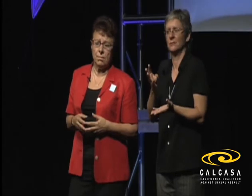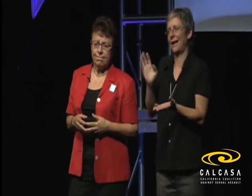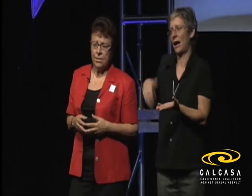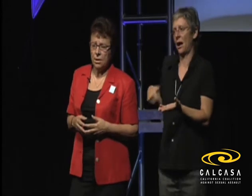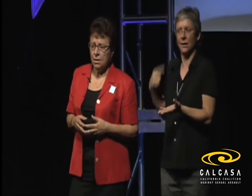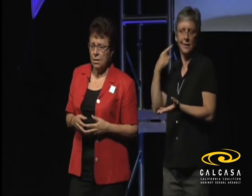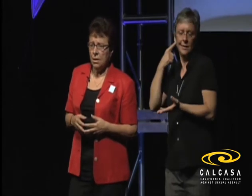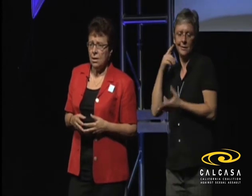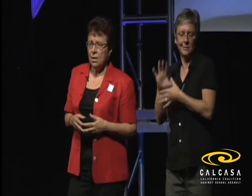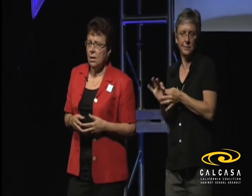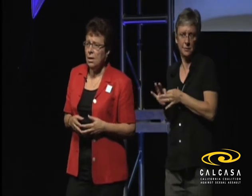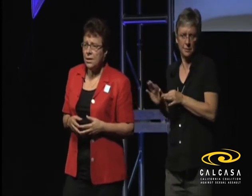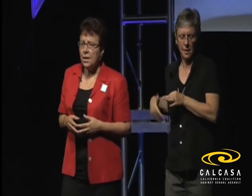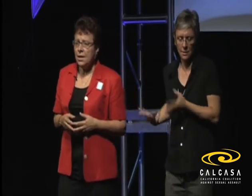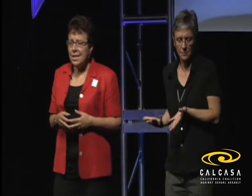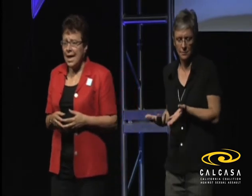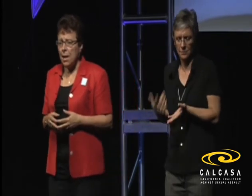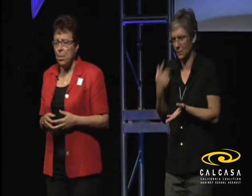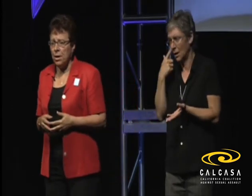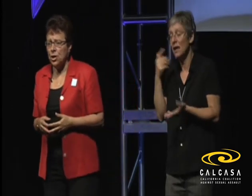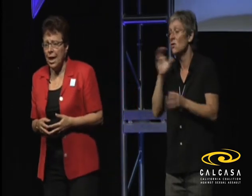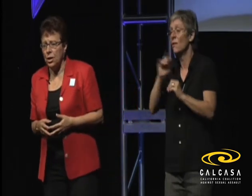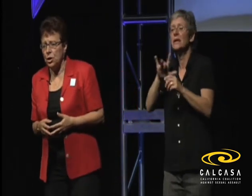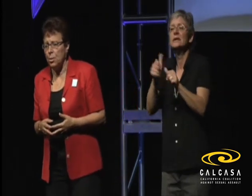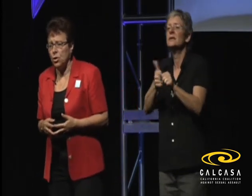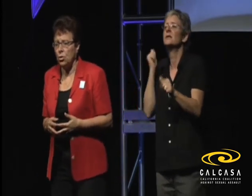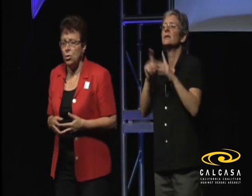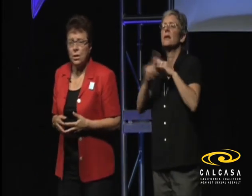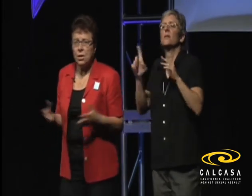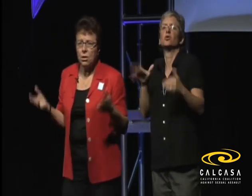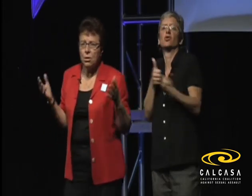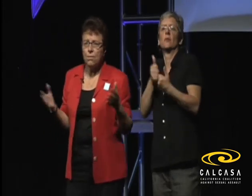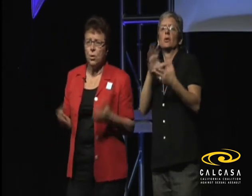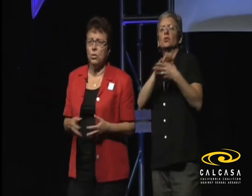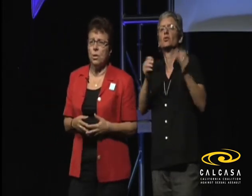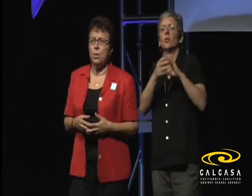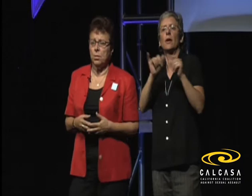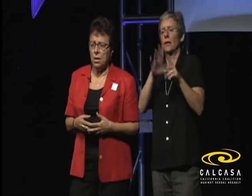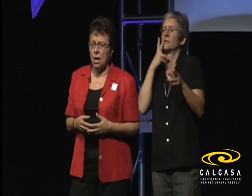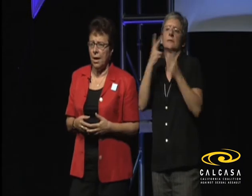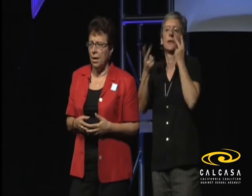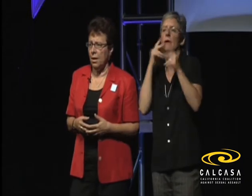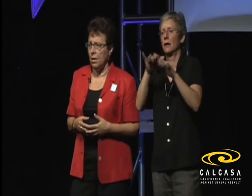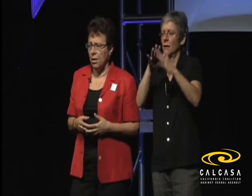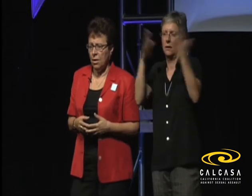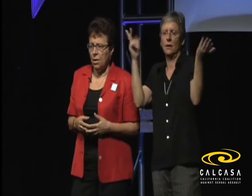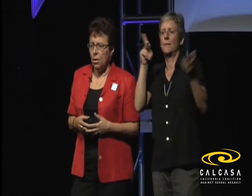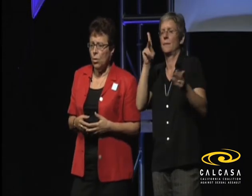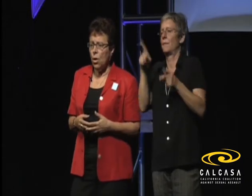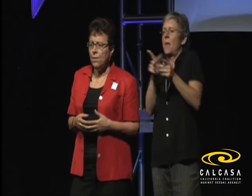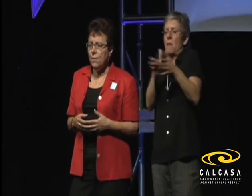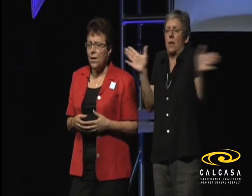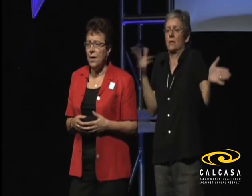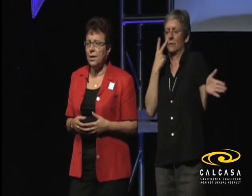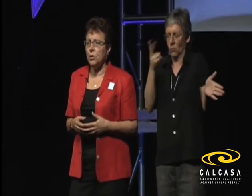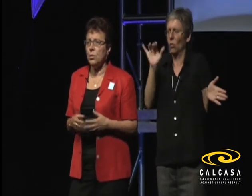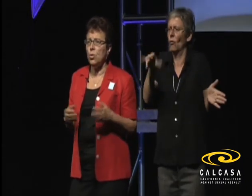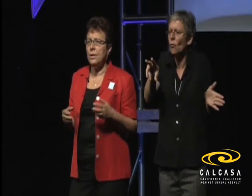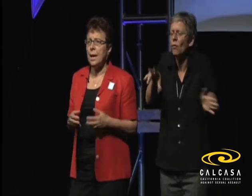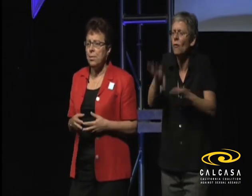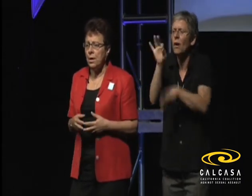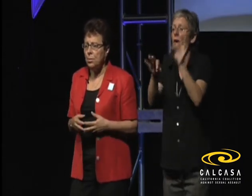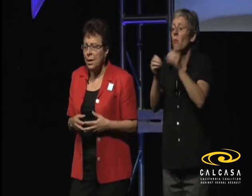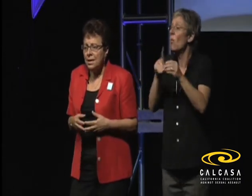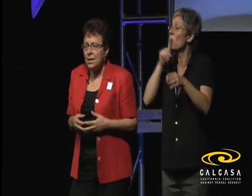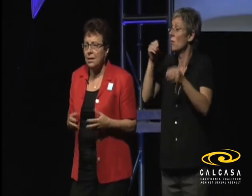told. None of us can escape being challenged by stories that unfold in the public eye. We often find that there is